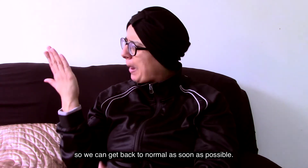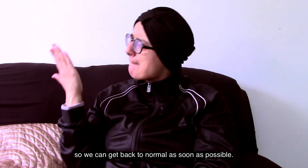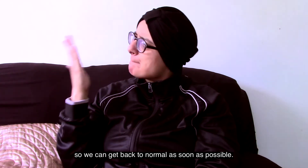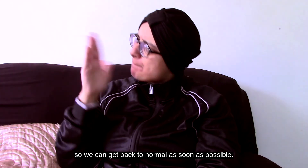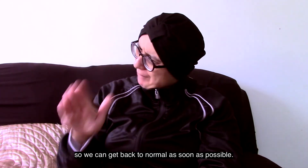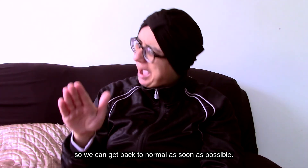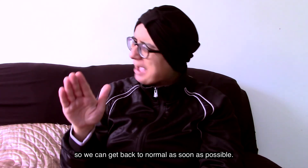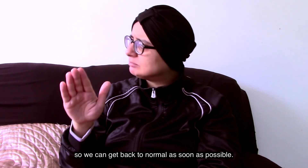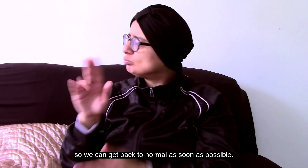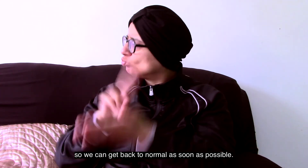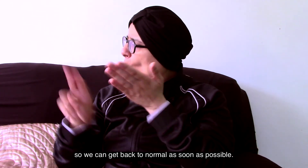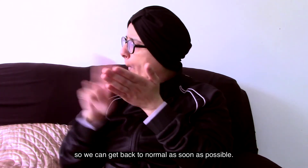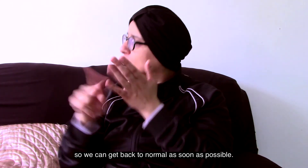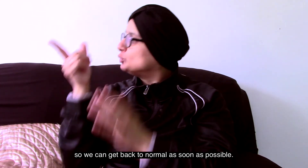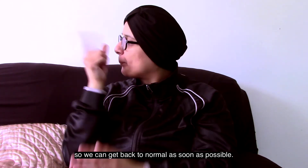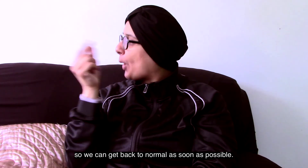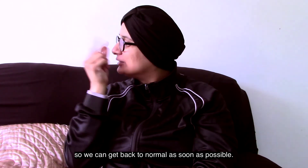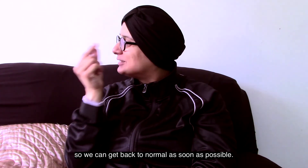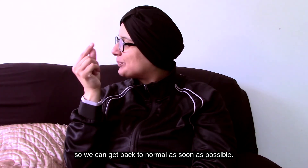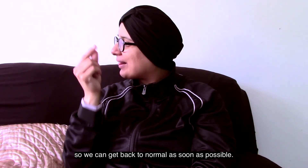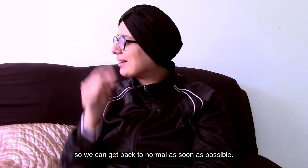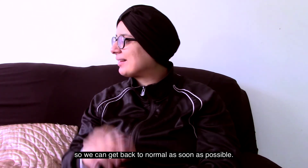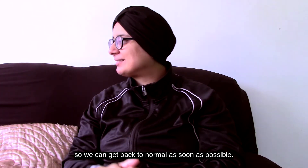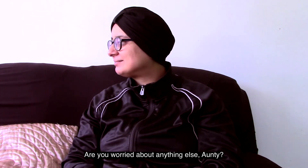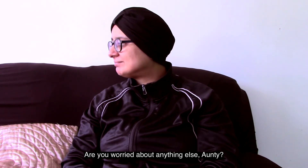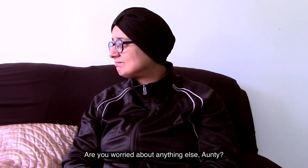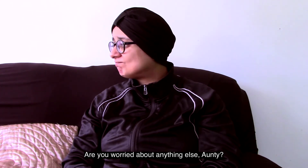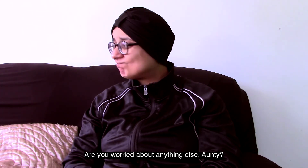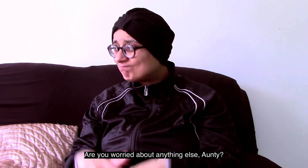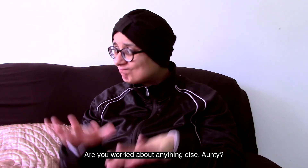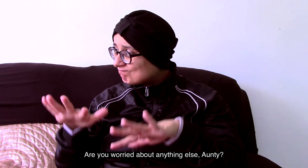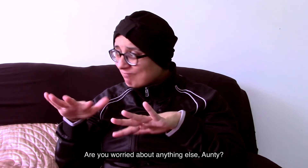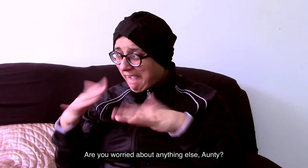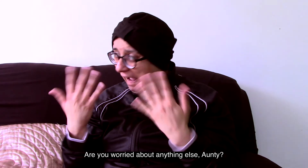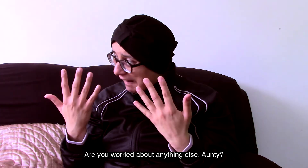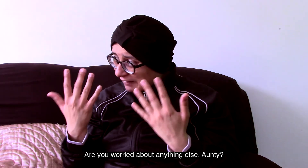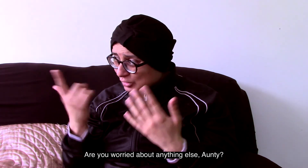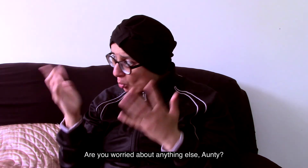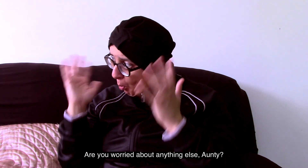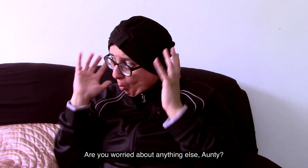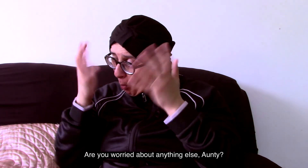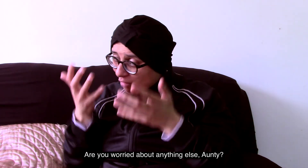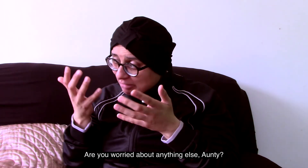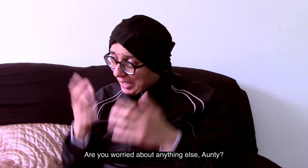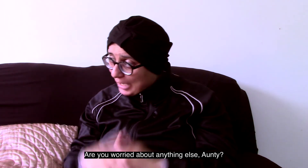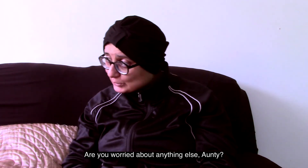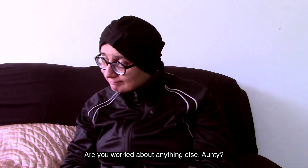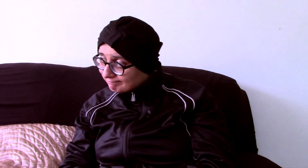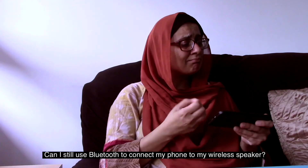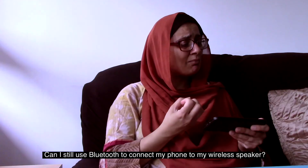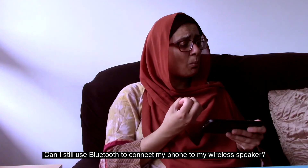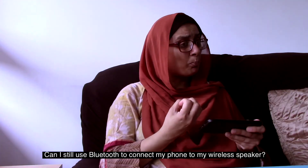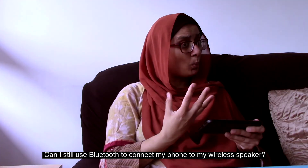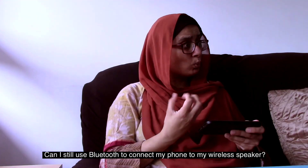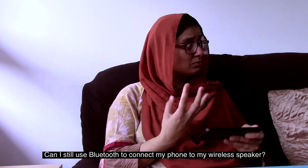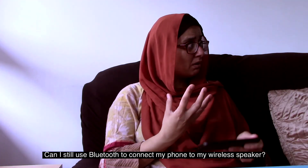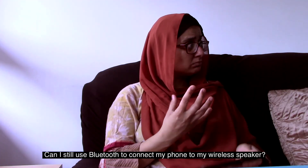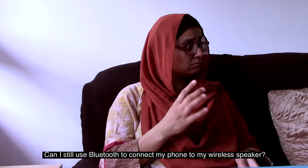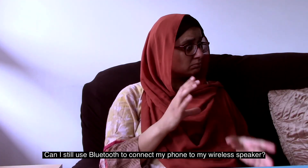normal as soon as possible. Are you worried about anything else, Aunty? Can I still use